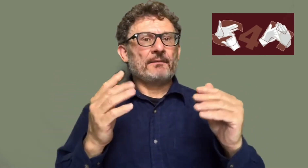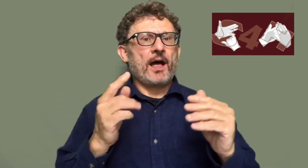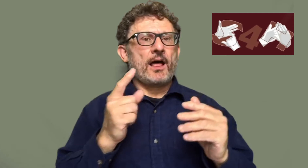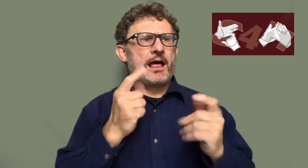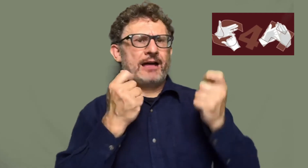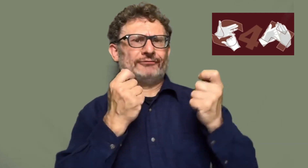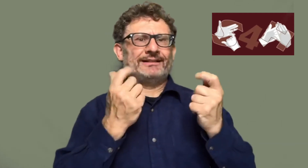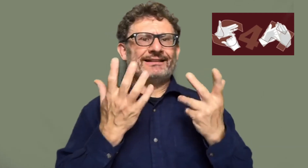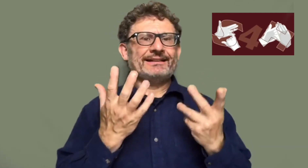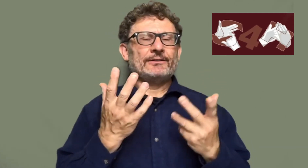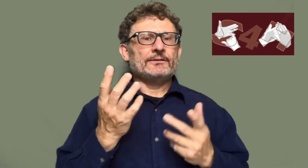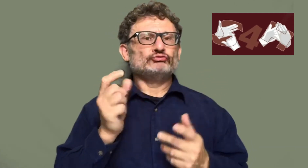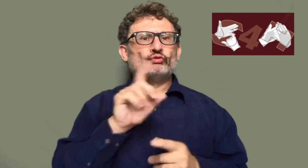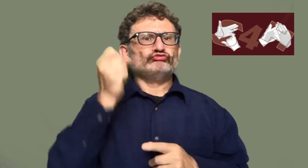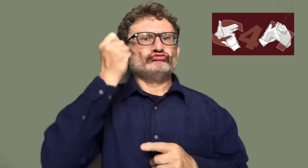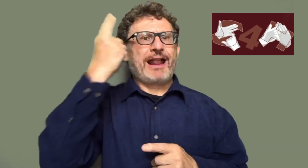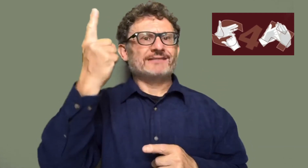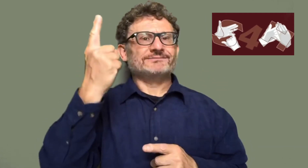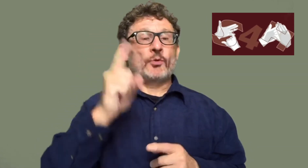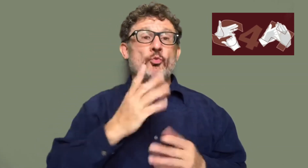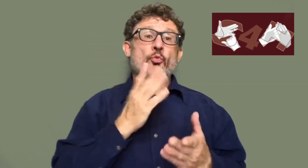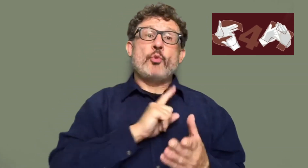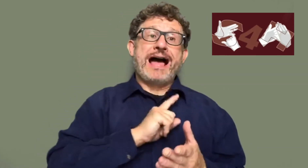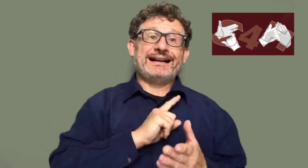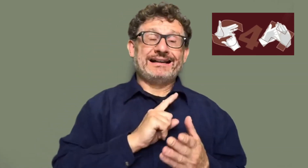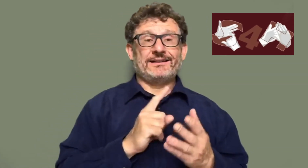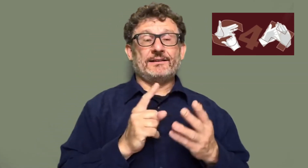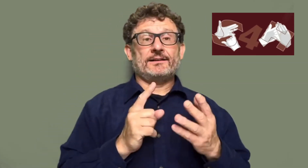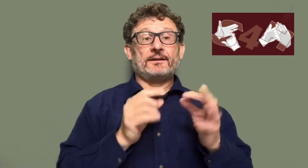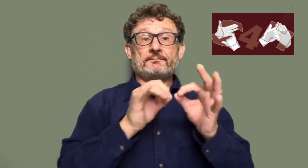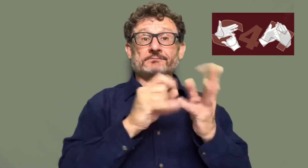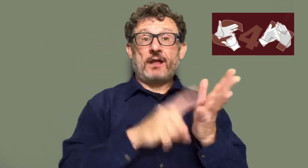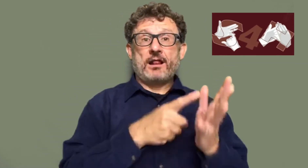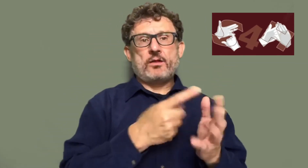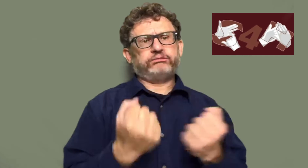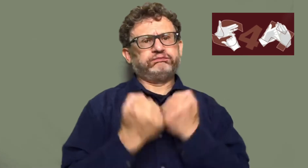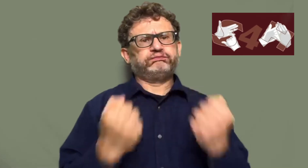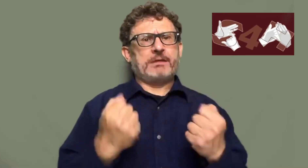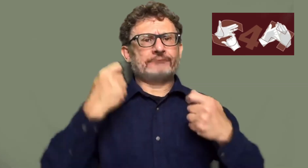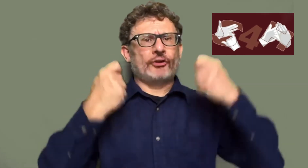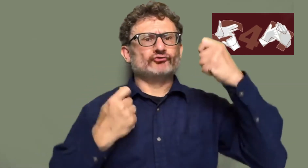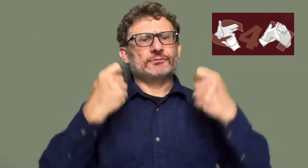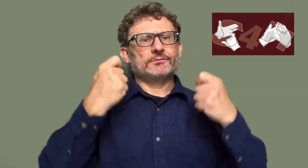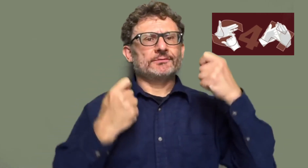in how a deaf person's expressing themselves. A deaf person can still come across as being quite angry. Now, in BSL is a